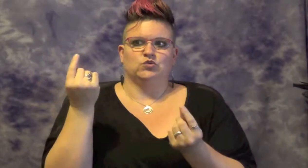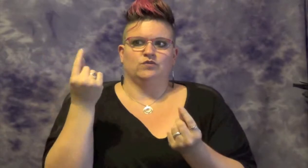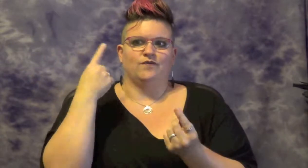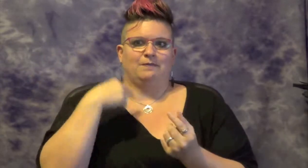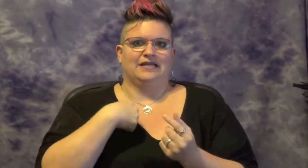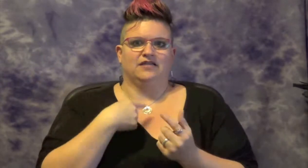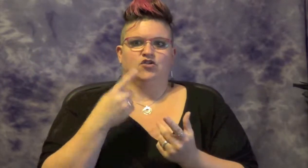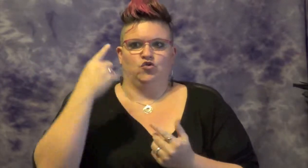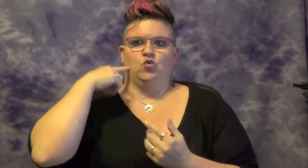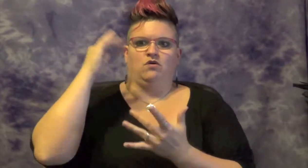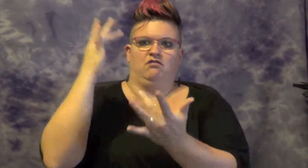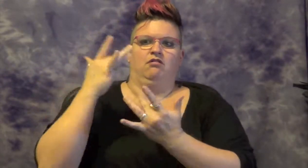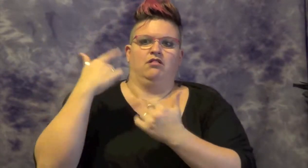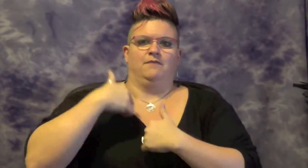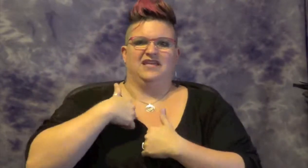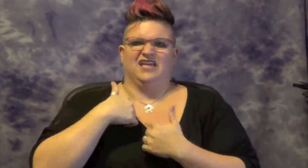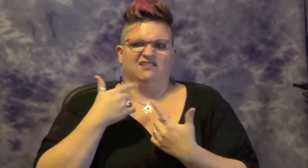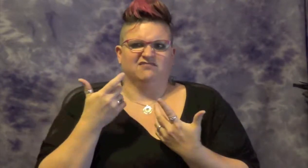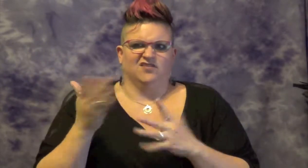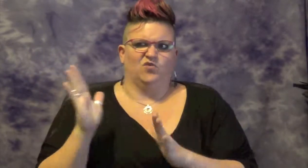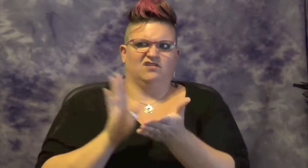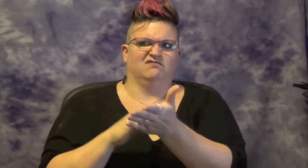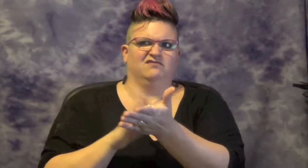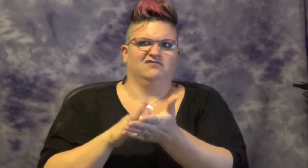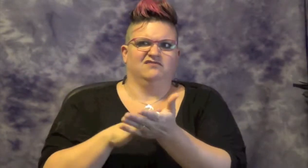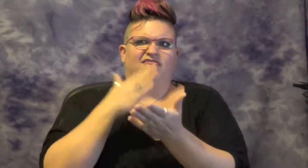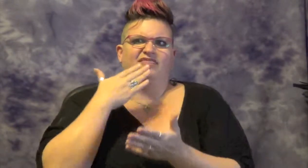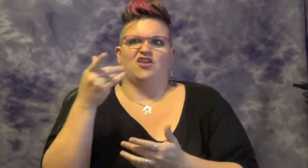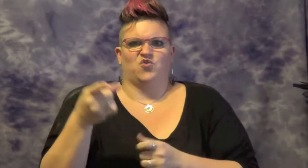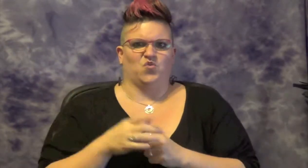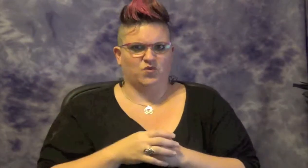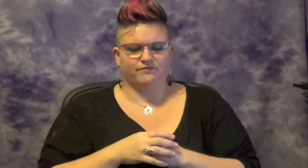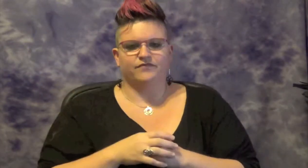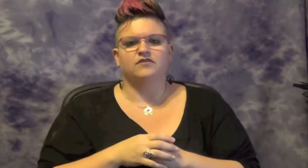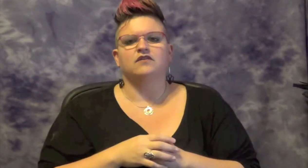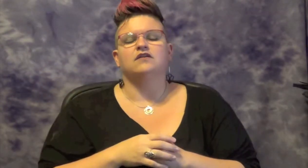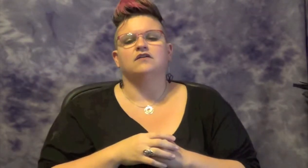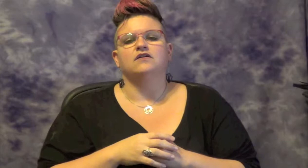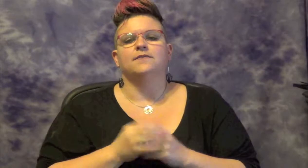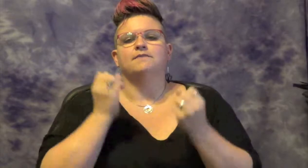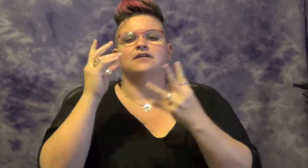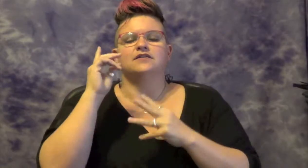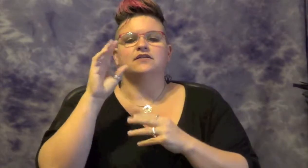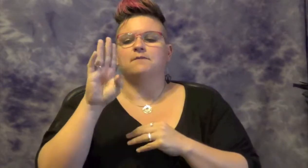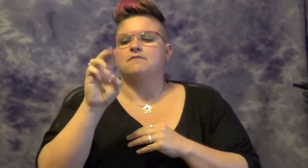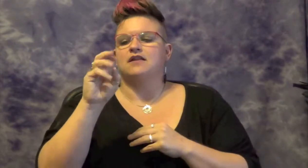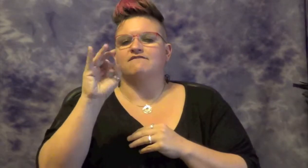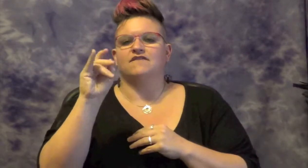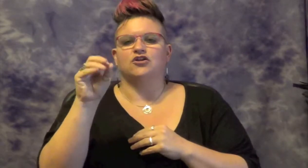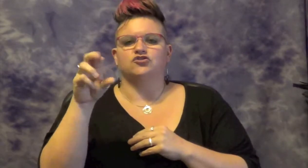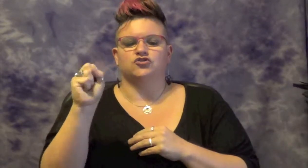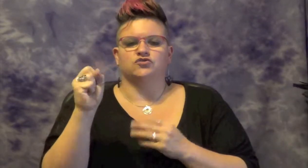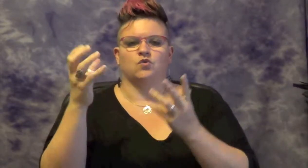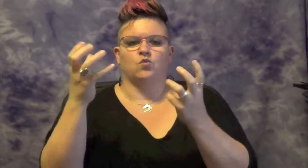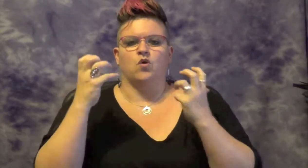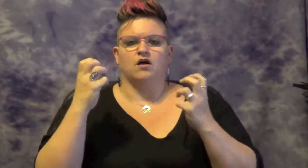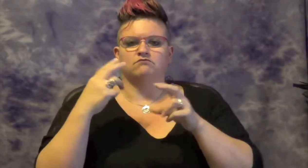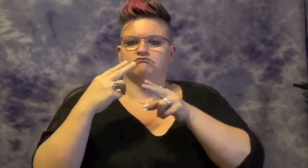worthy because they don't feel pitied and they don't want all this help. And the benefactors just automatically do these